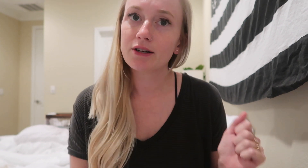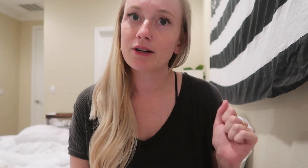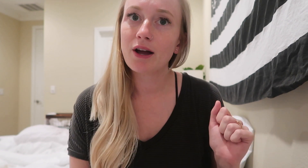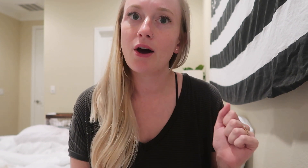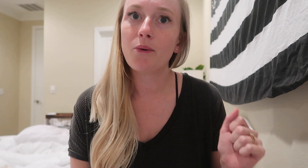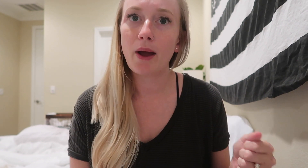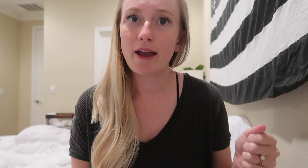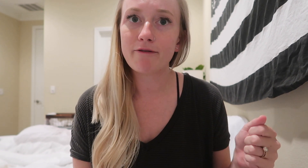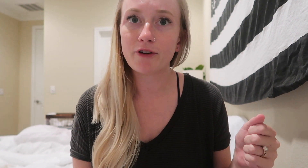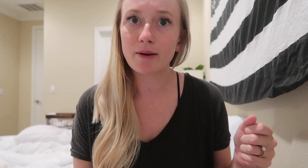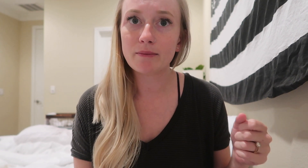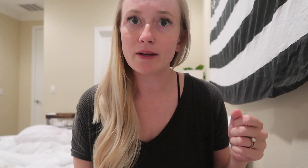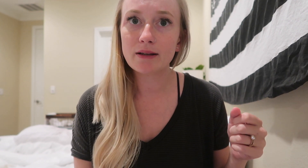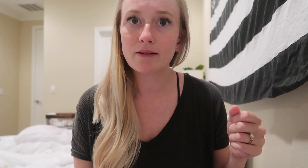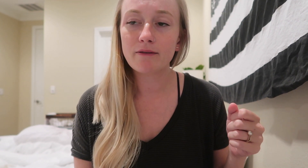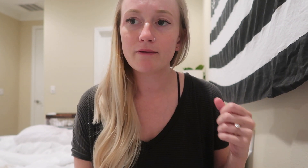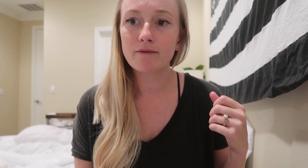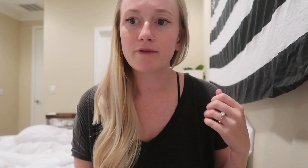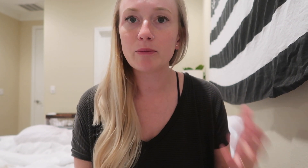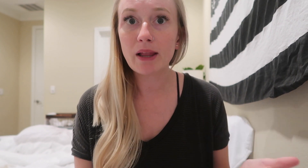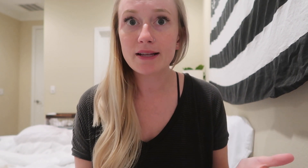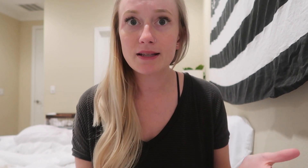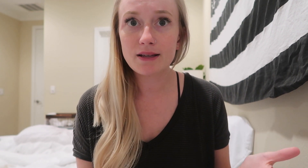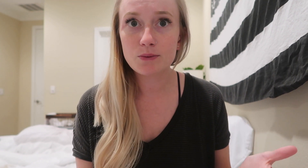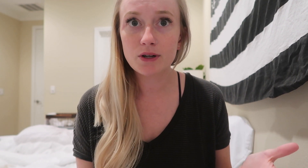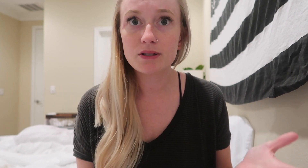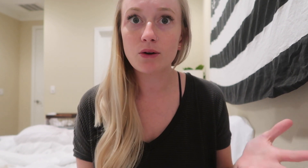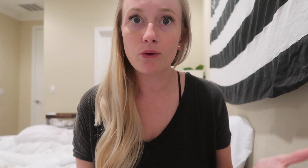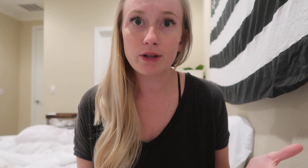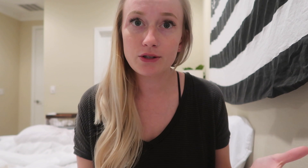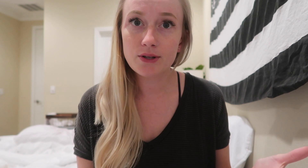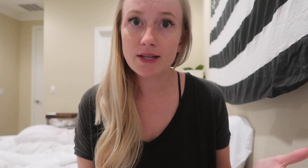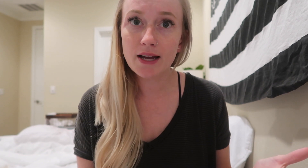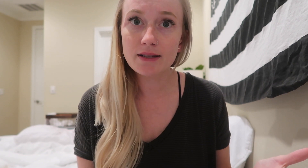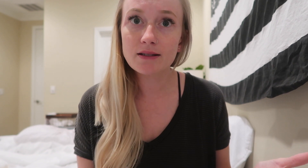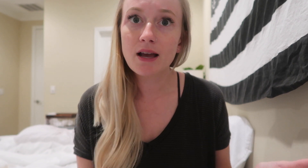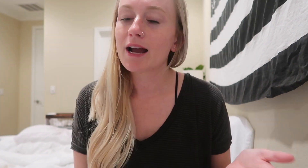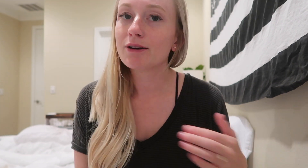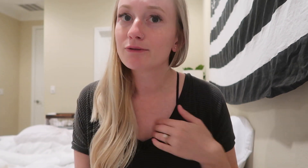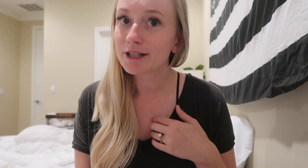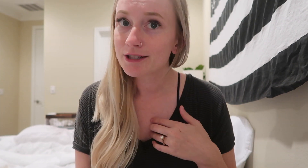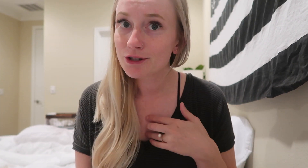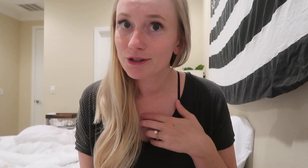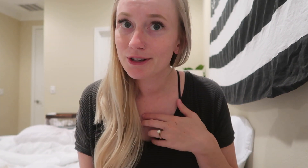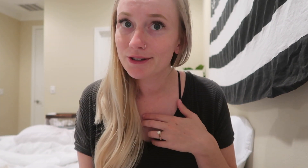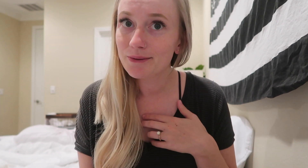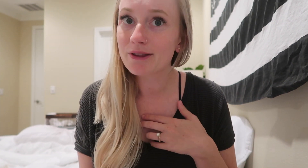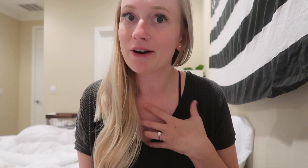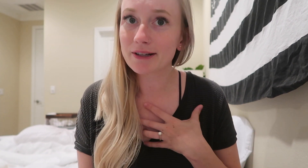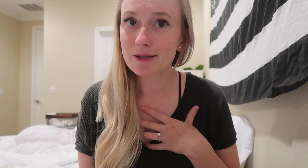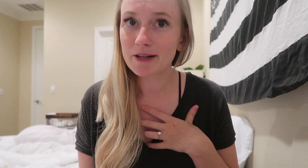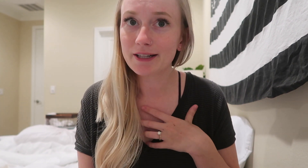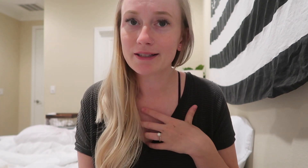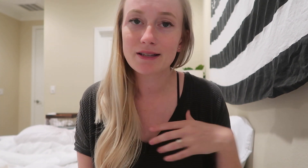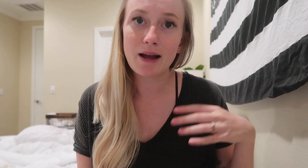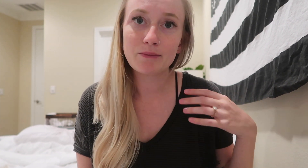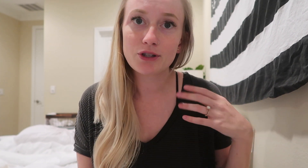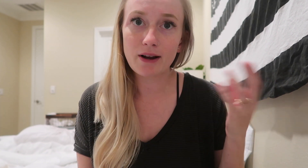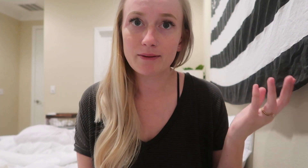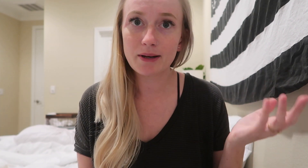steer away from verbalizing these words and only do the signs. I can reassure you, with our experience, I'm sure everybody